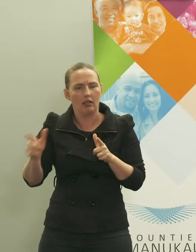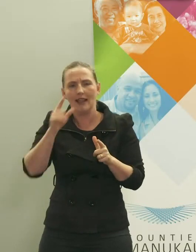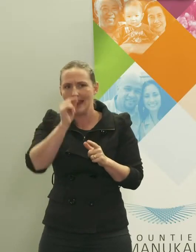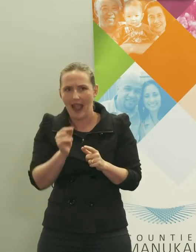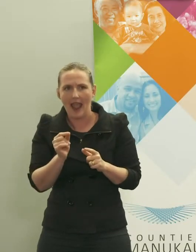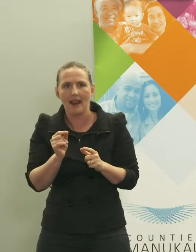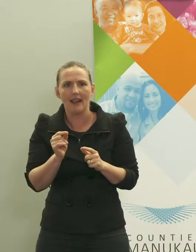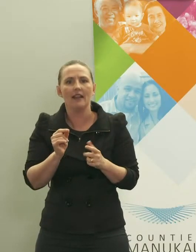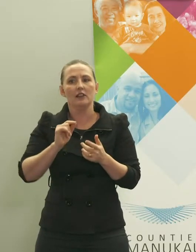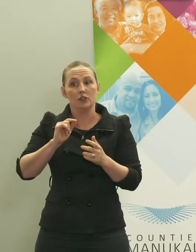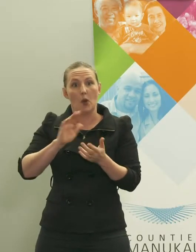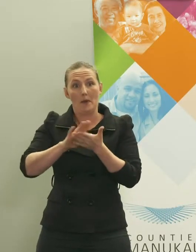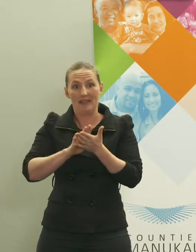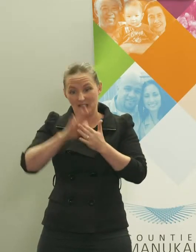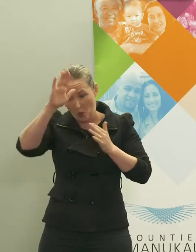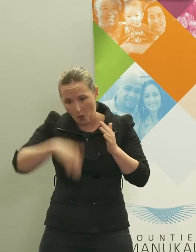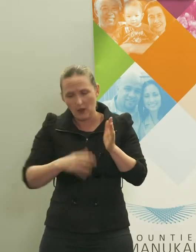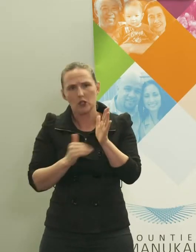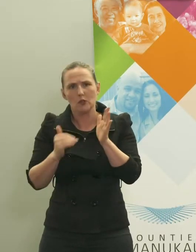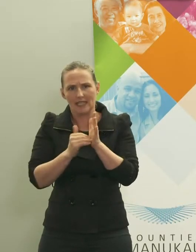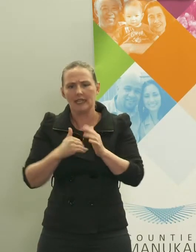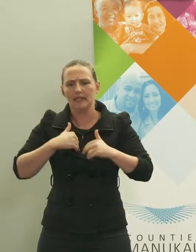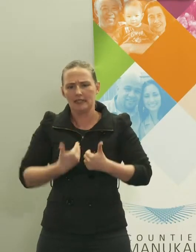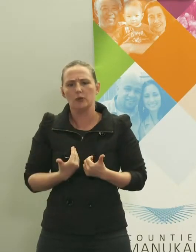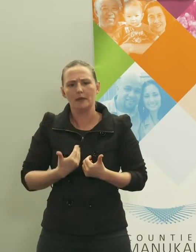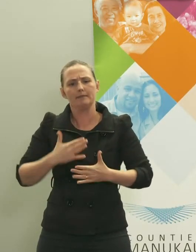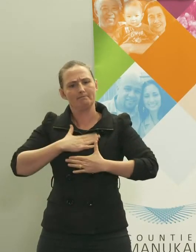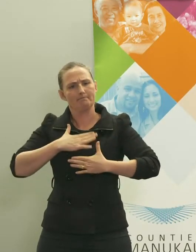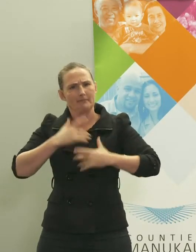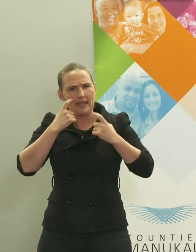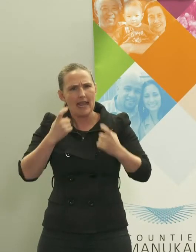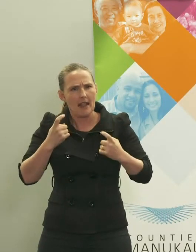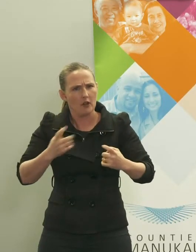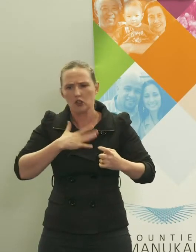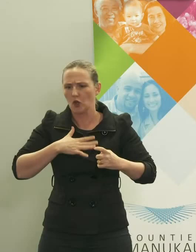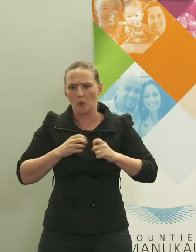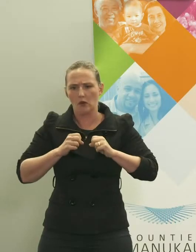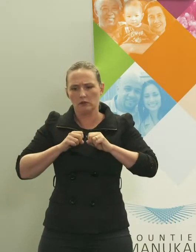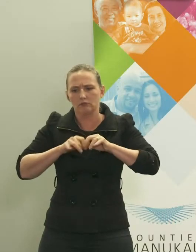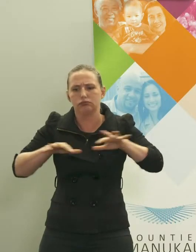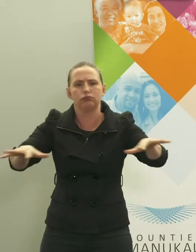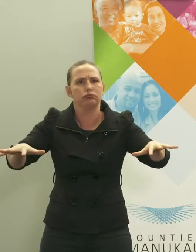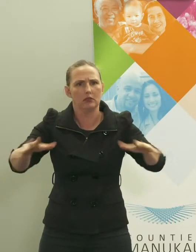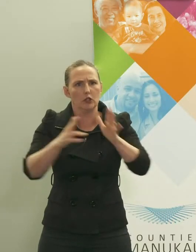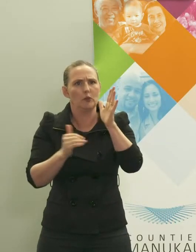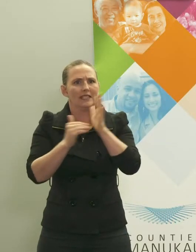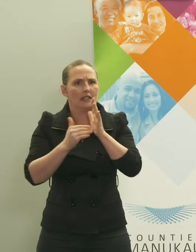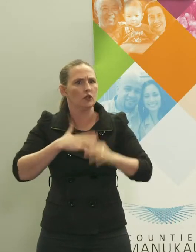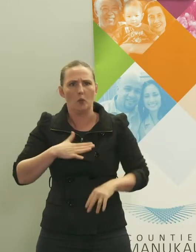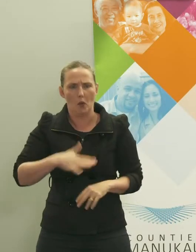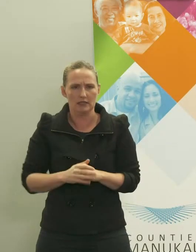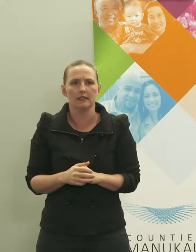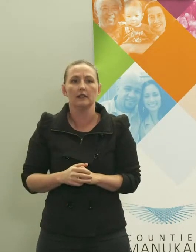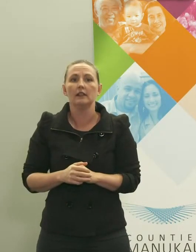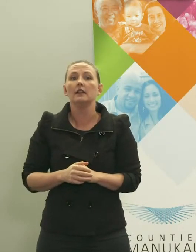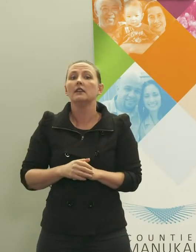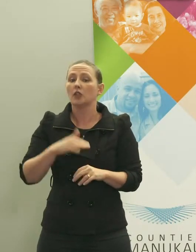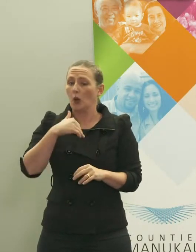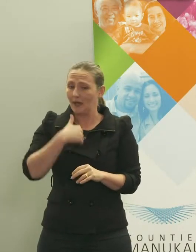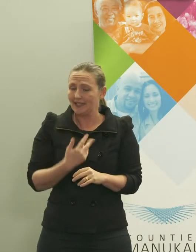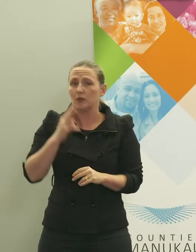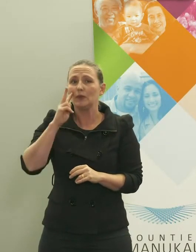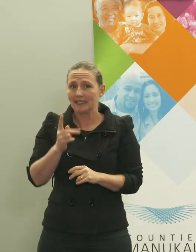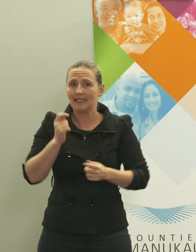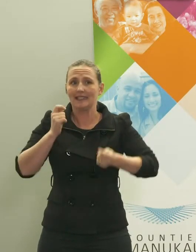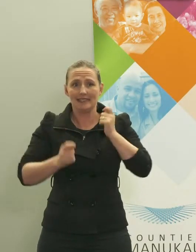just need to be vigilant around the rest of the country that we're not seeing any spread around the rest of the country as well. So again, we're wanting to see our testing numbers